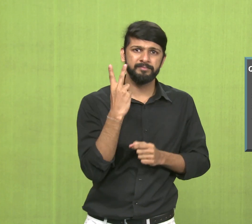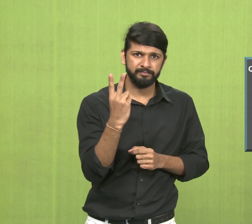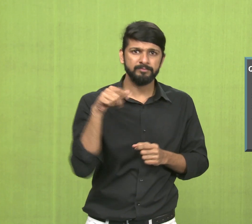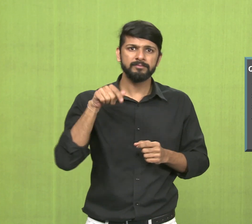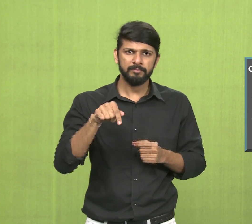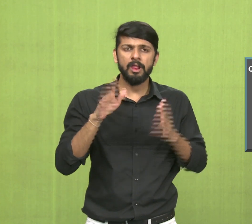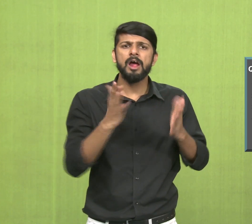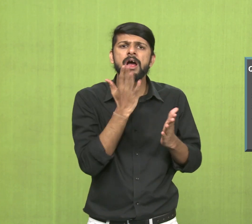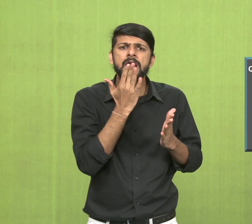Question number 2.